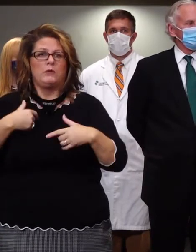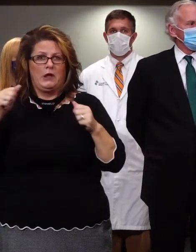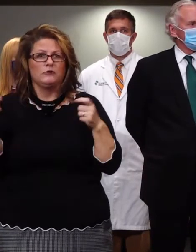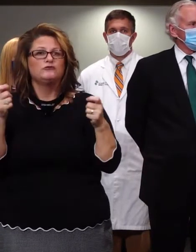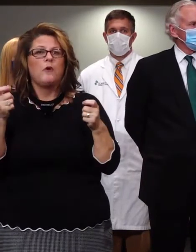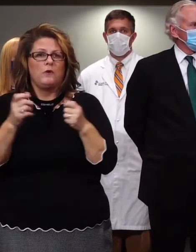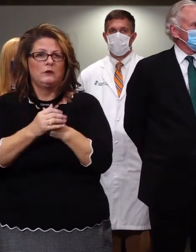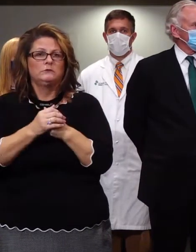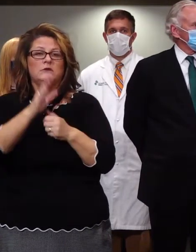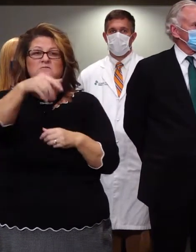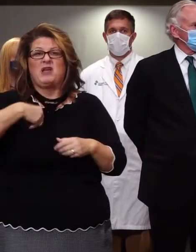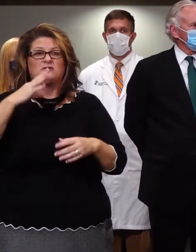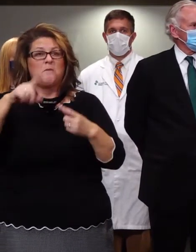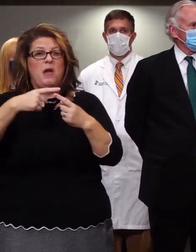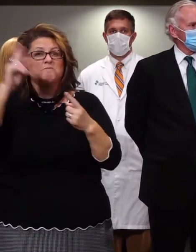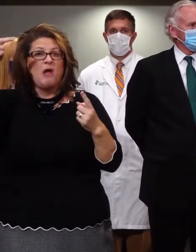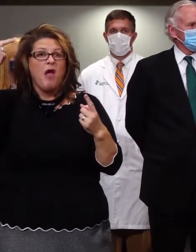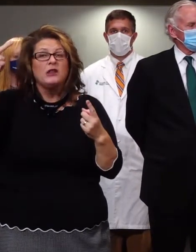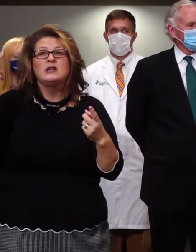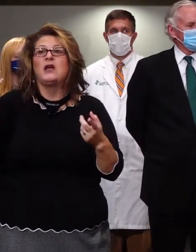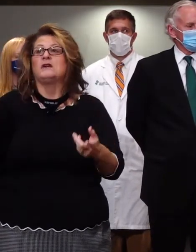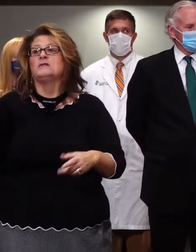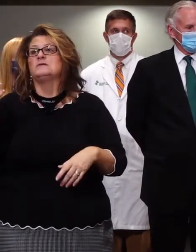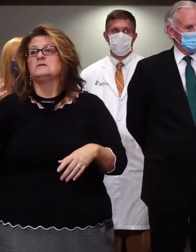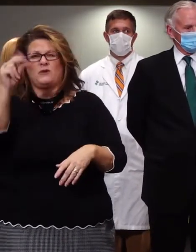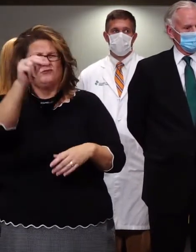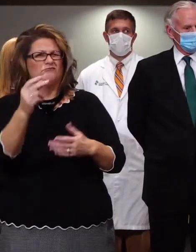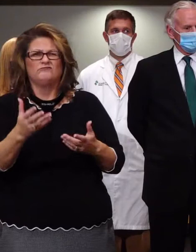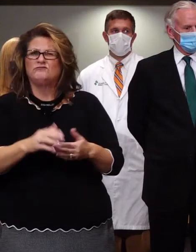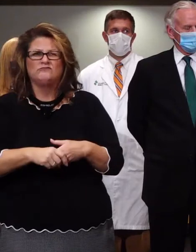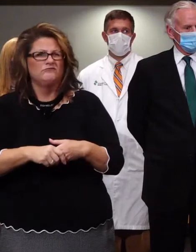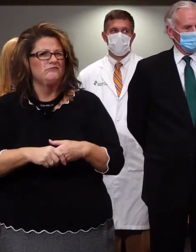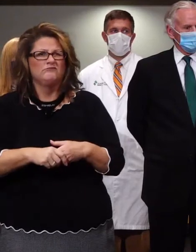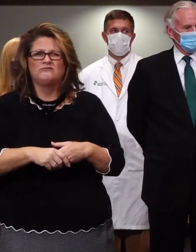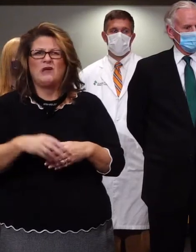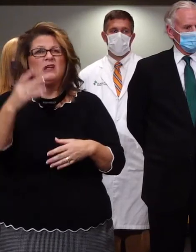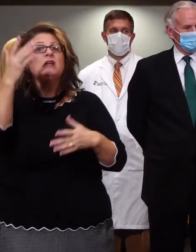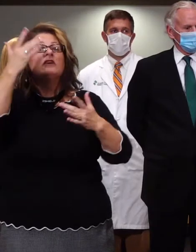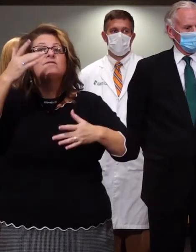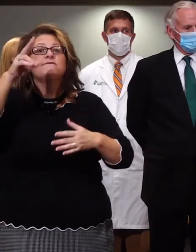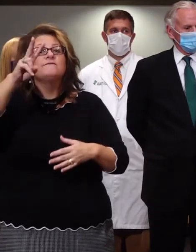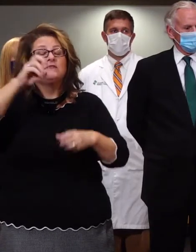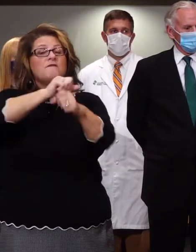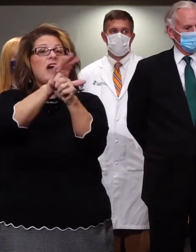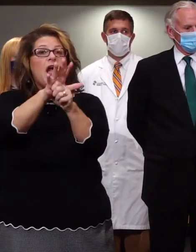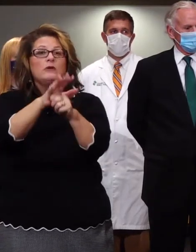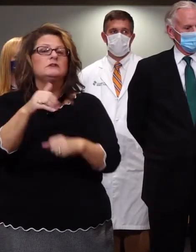not about politics. The virus doesn't do its harm or doesn't spare people based on your political